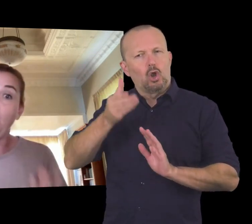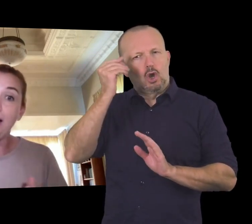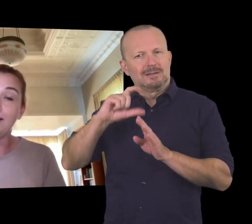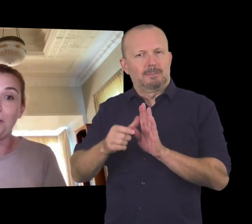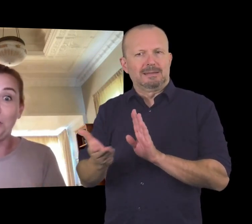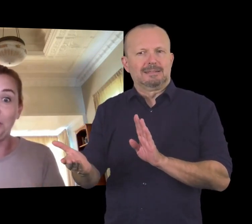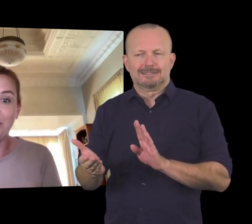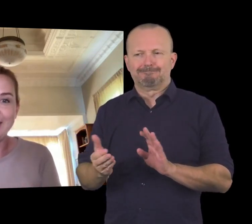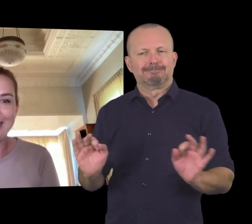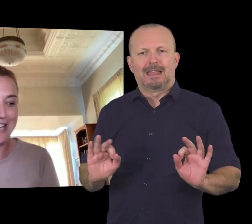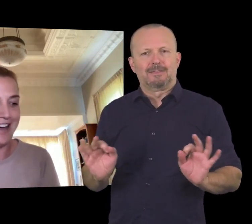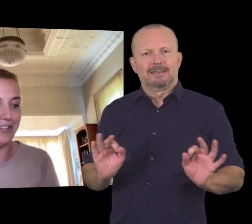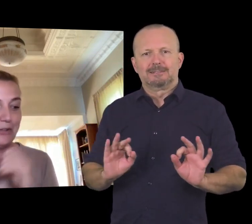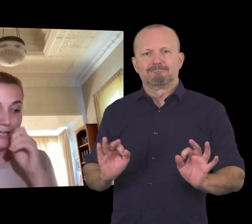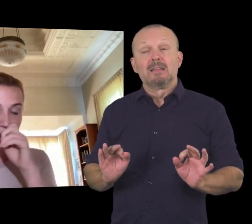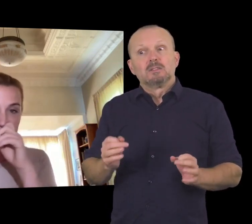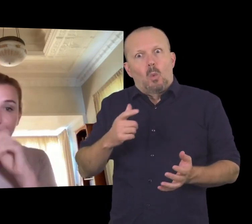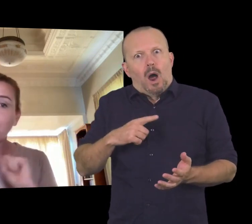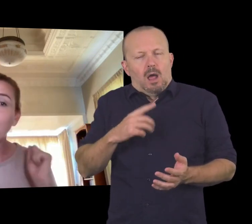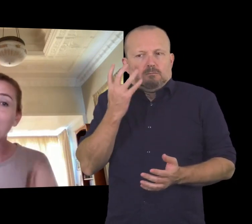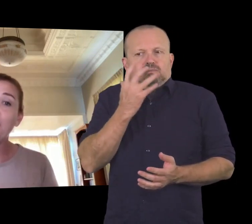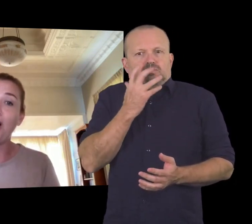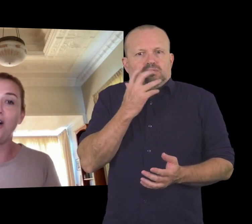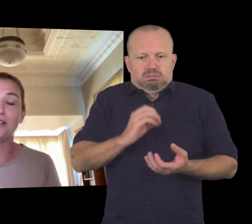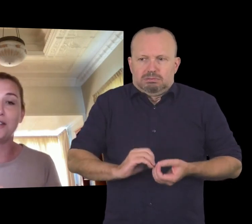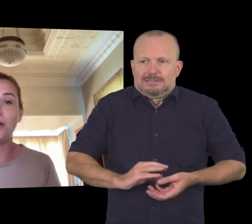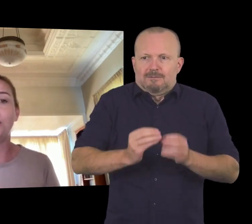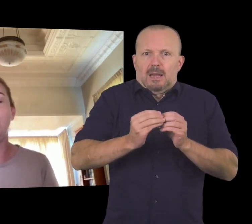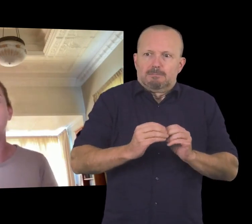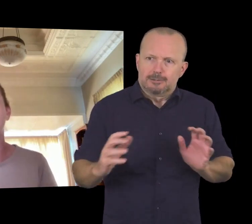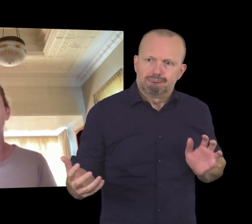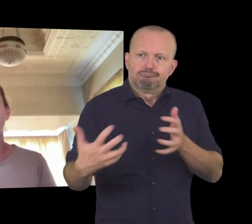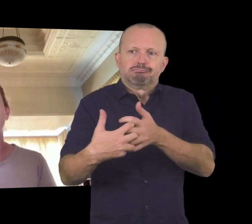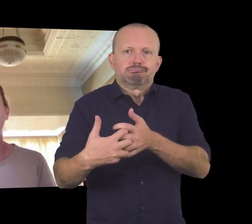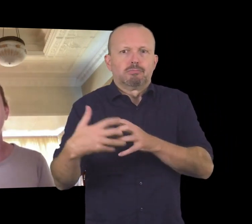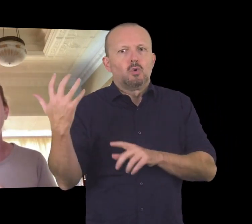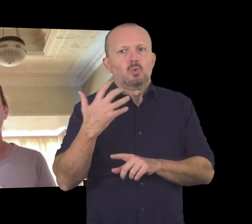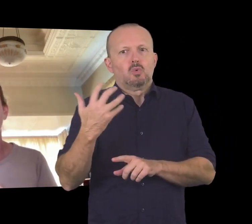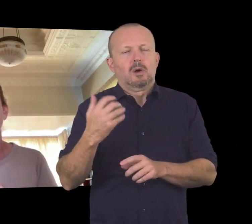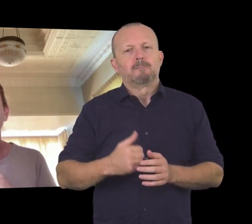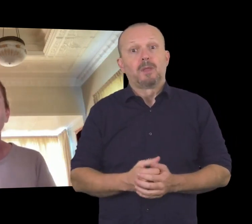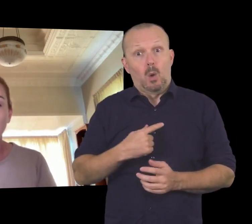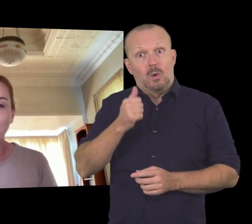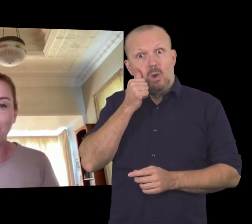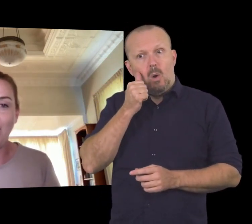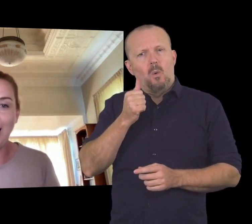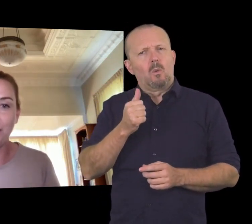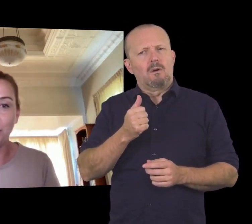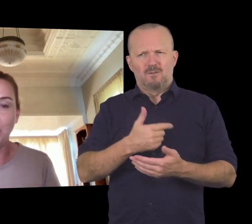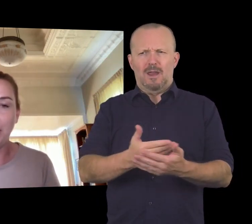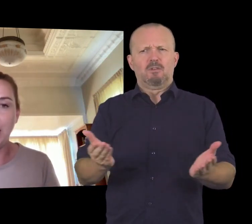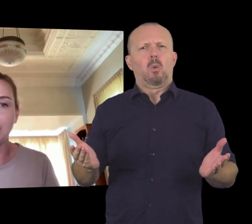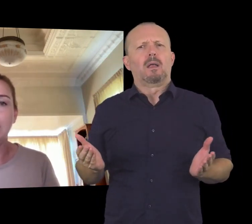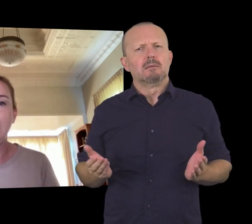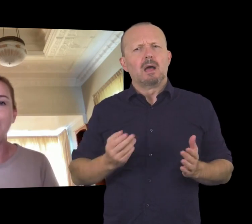Which is why it's so important for us to share our knowledge. We know that arts are so incredibly important for our health